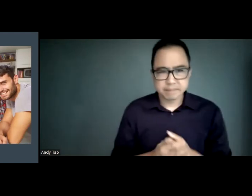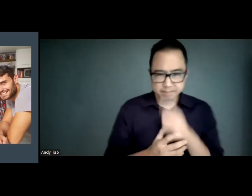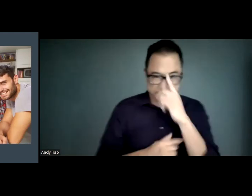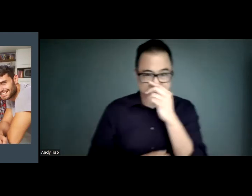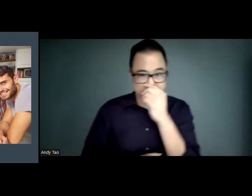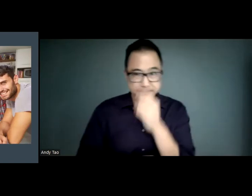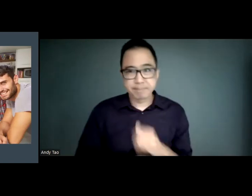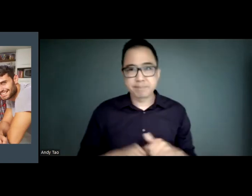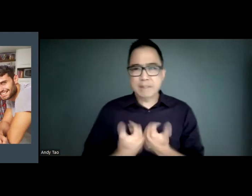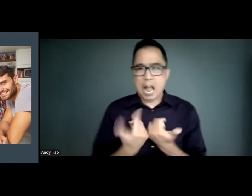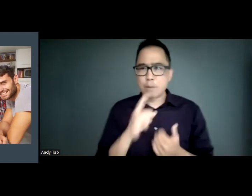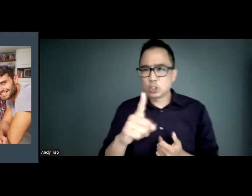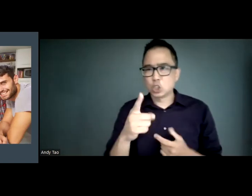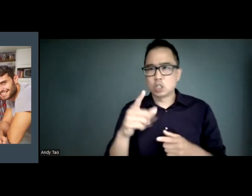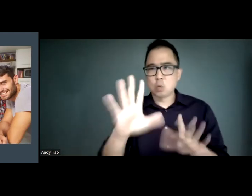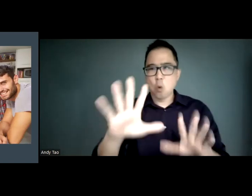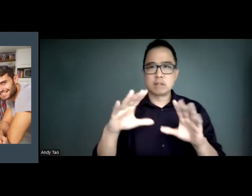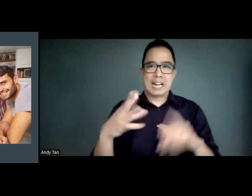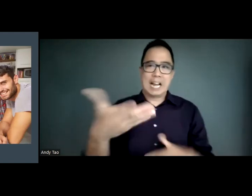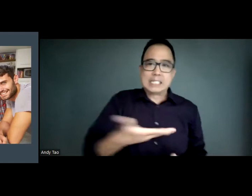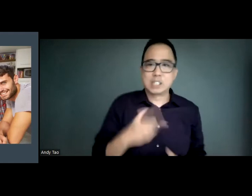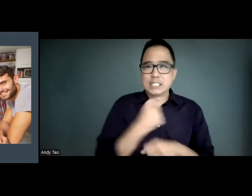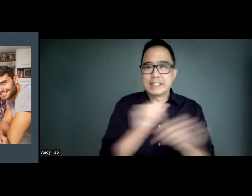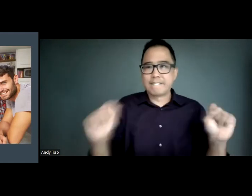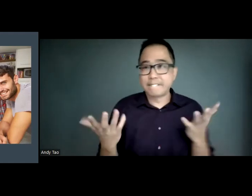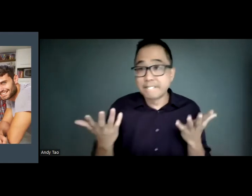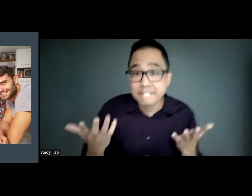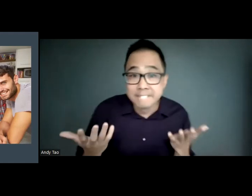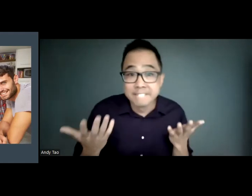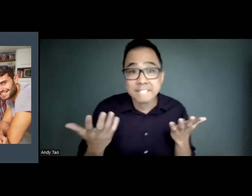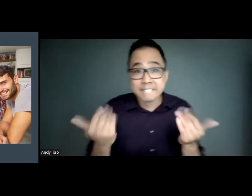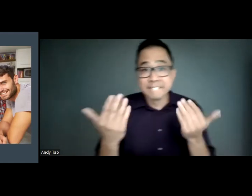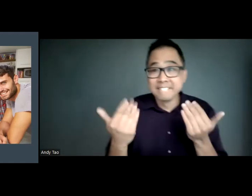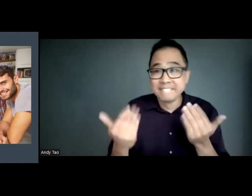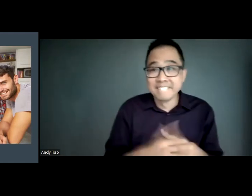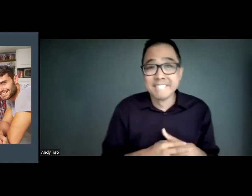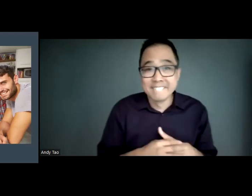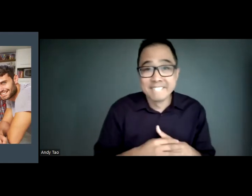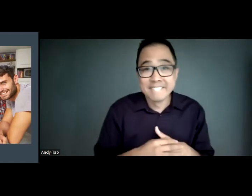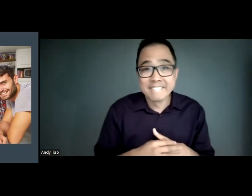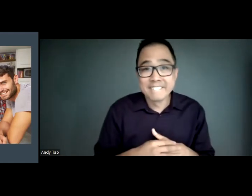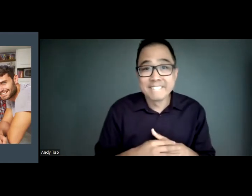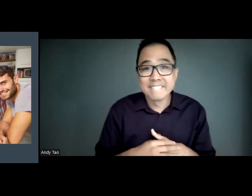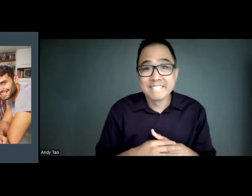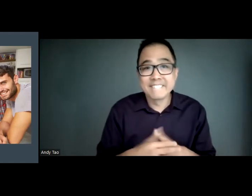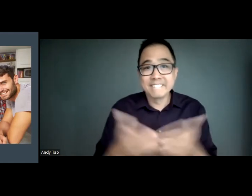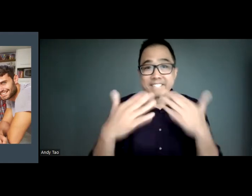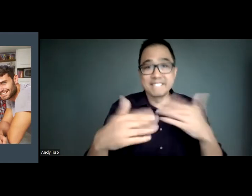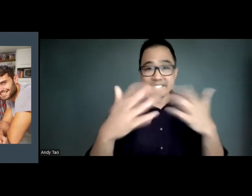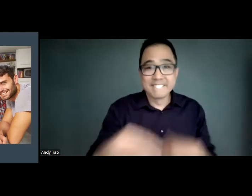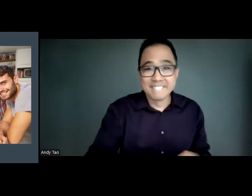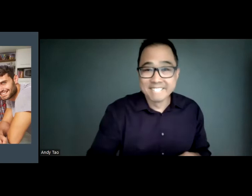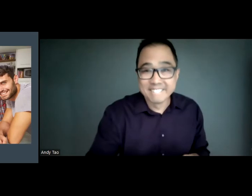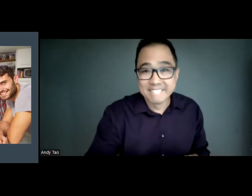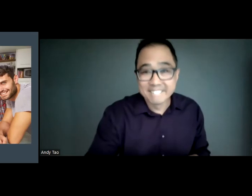for 2 or 3 years. You're hosting a party. What do? How do you make sure that your guest and yourself is safe?